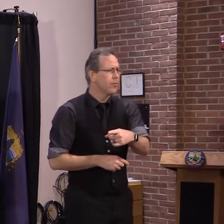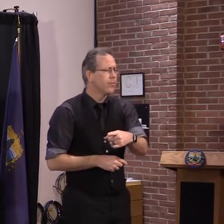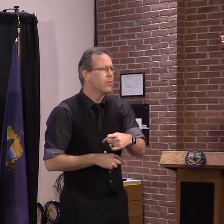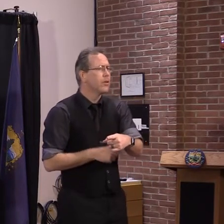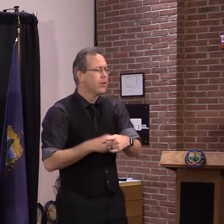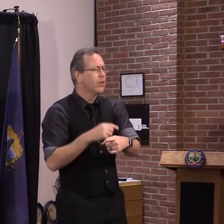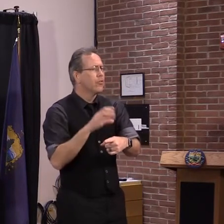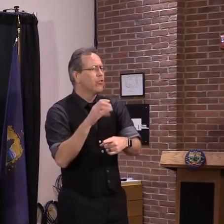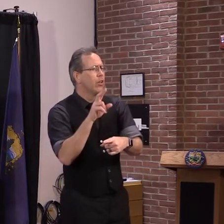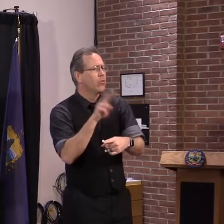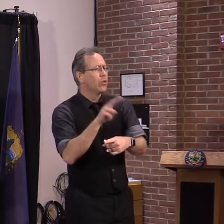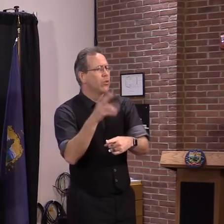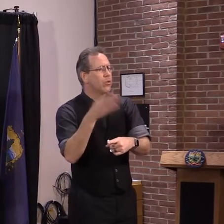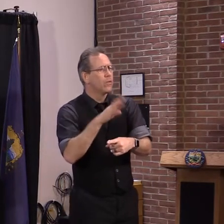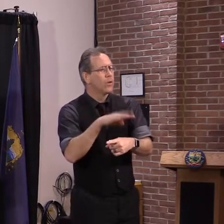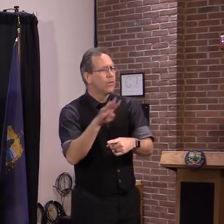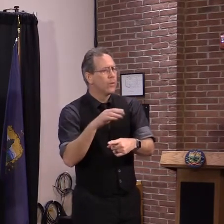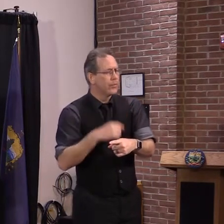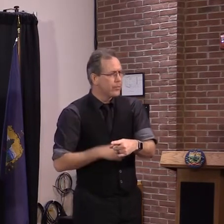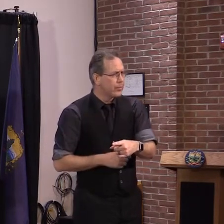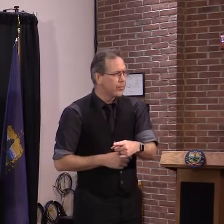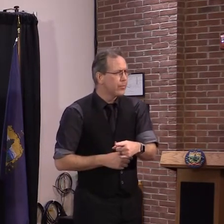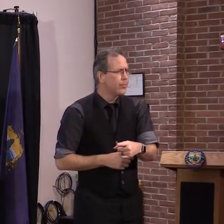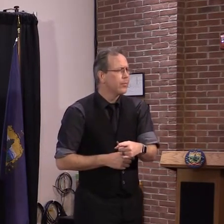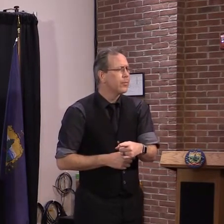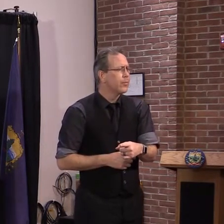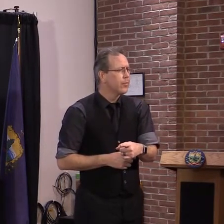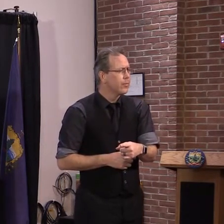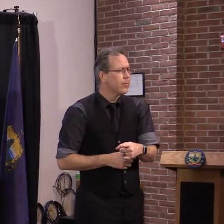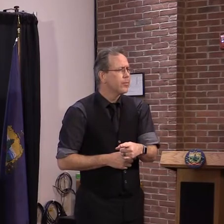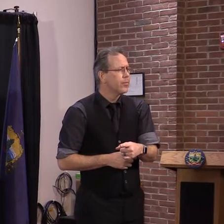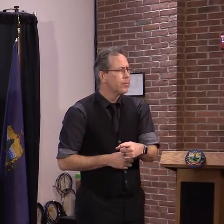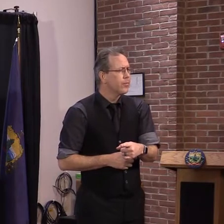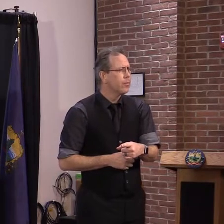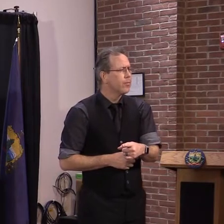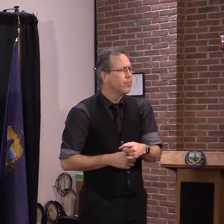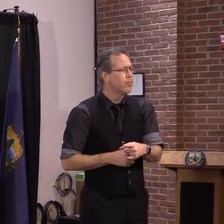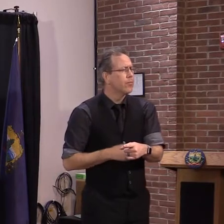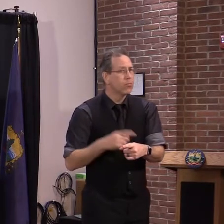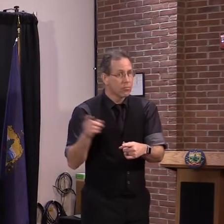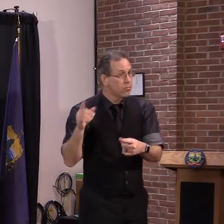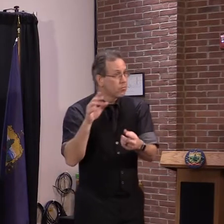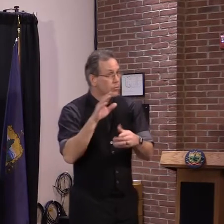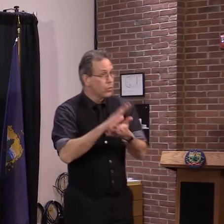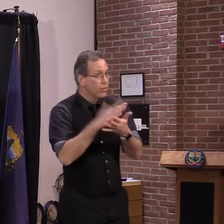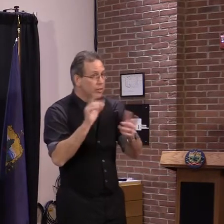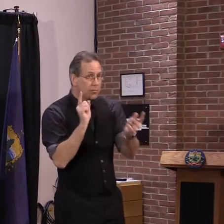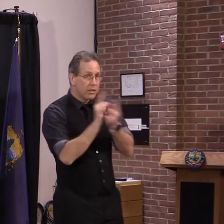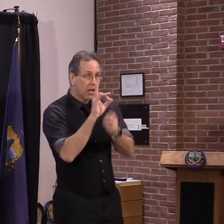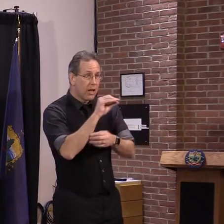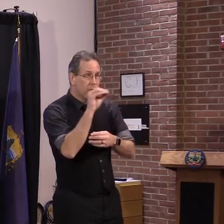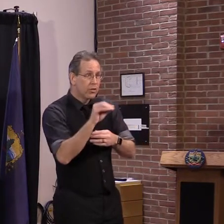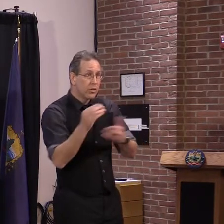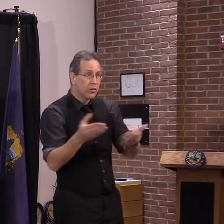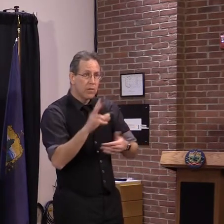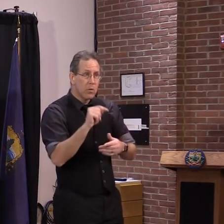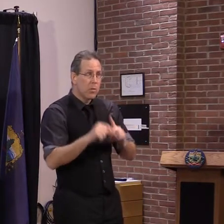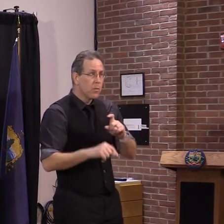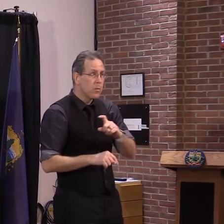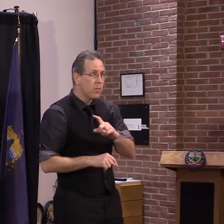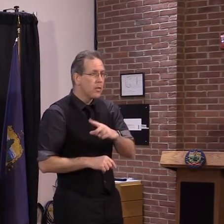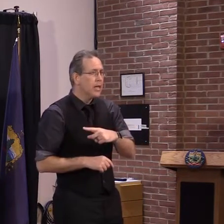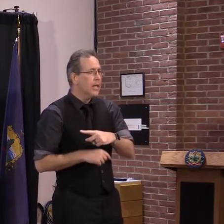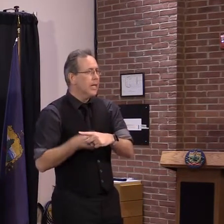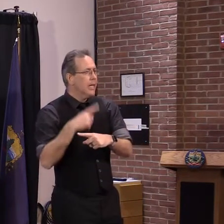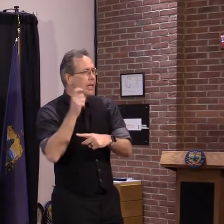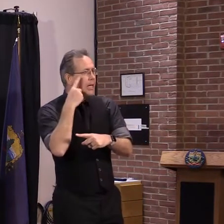schools have reached that 80% threshold? We're trying to gather all that data as we speak. We should have more